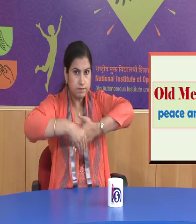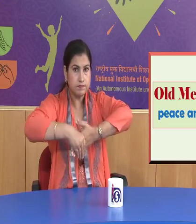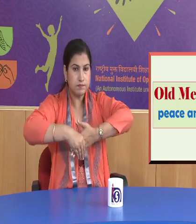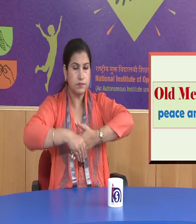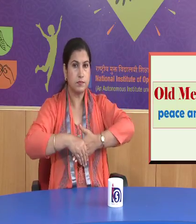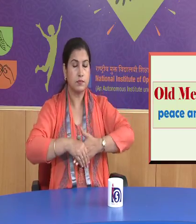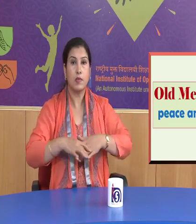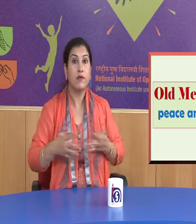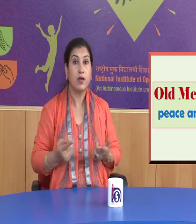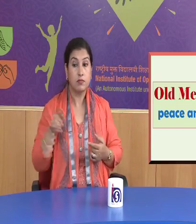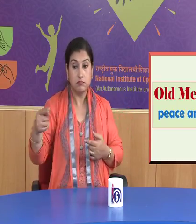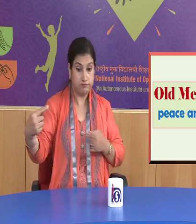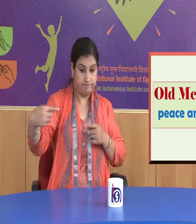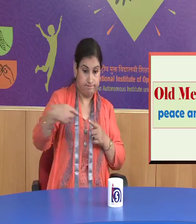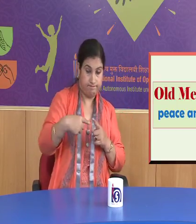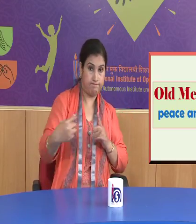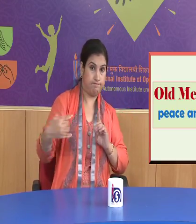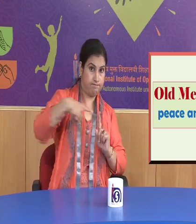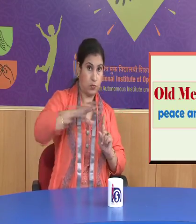for not attacking each other.